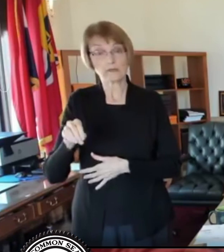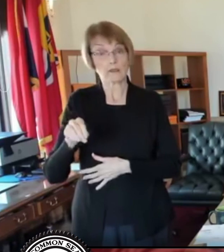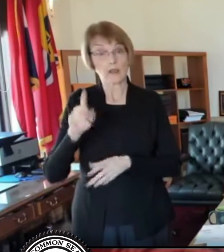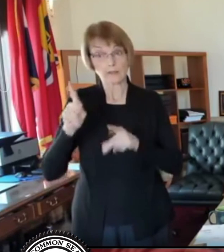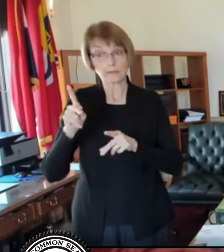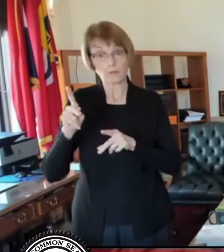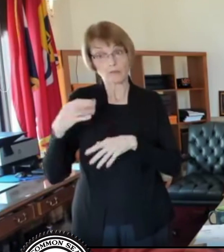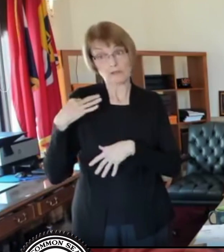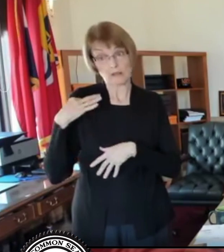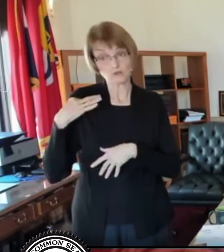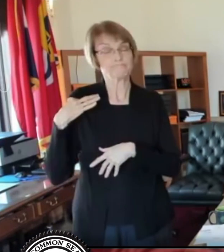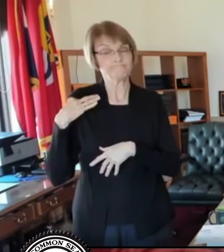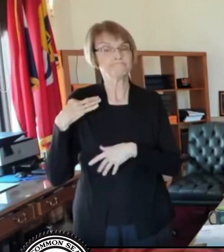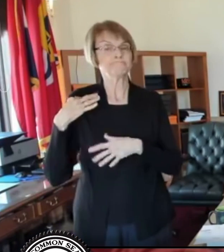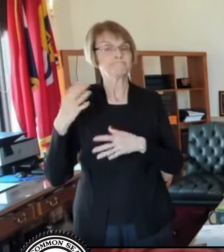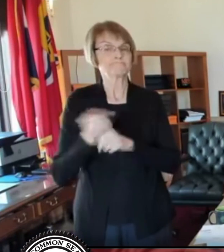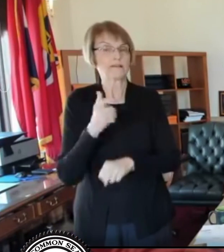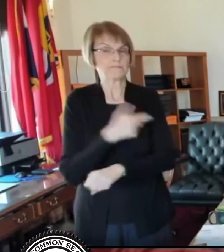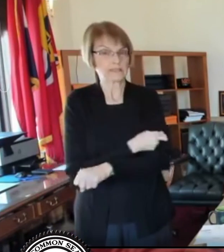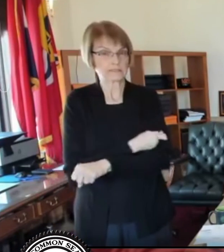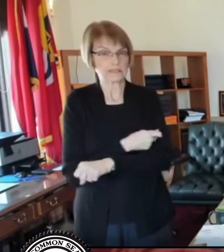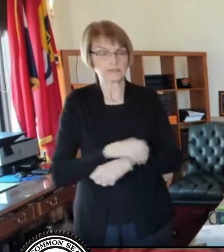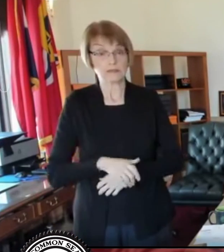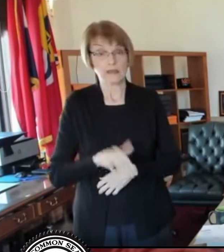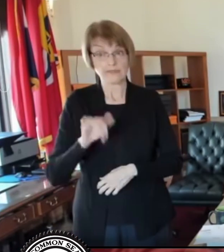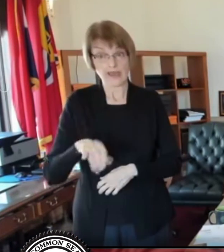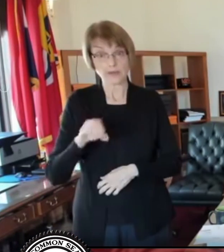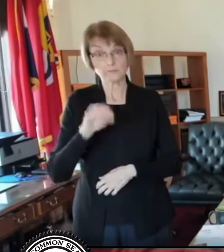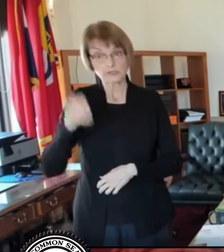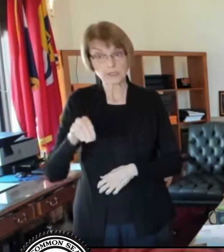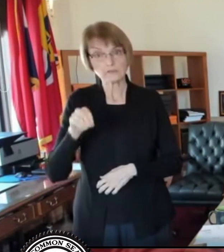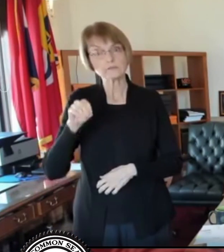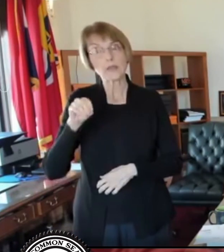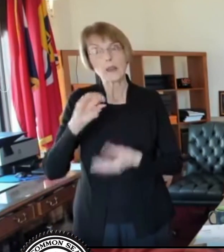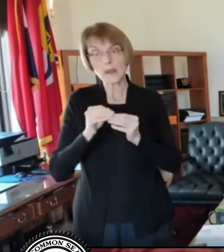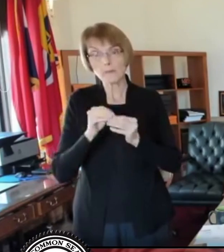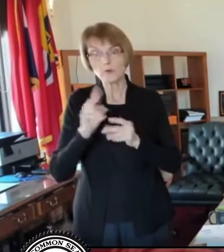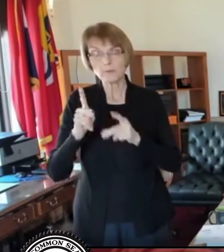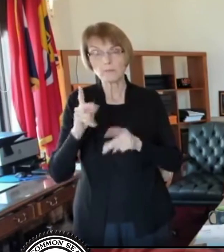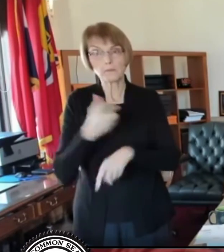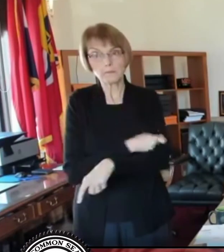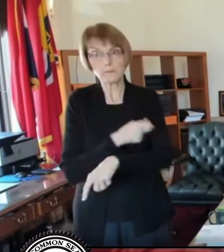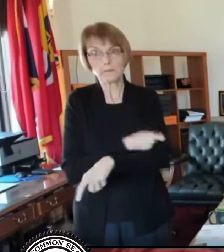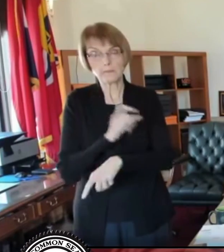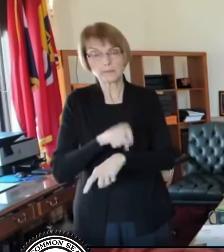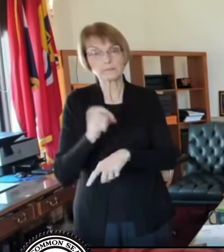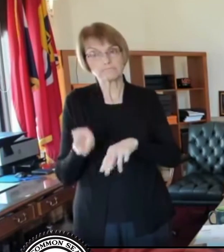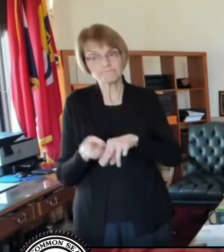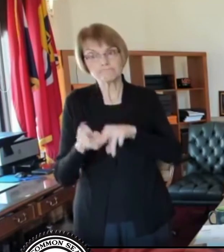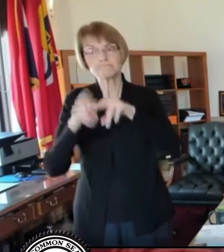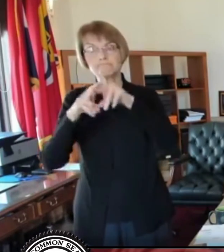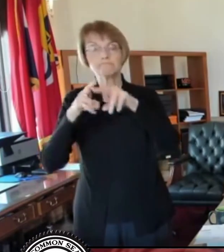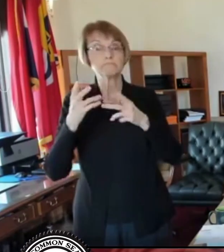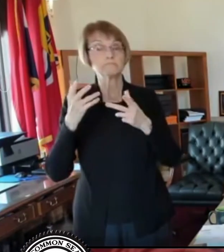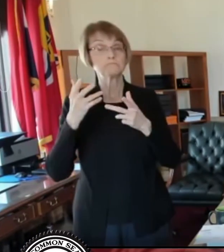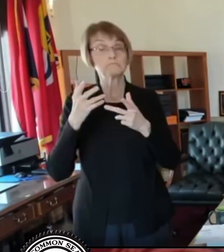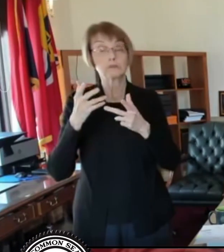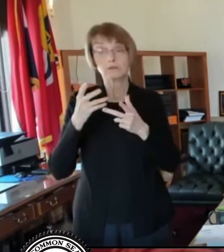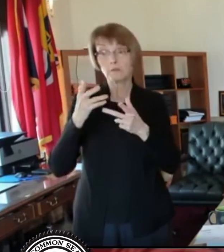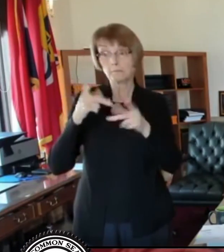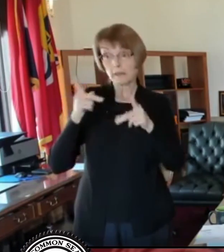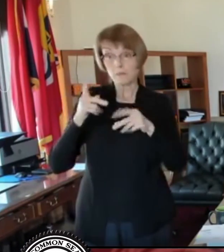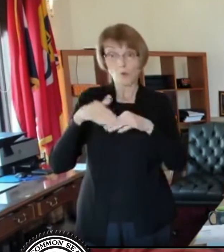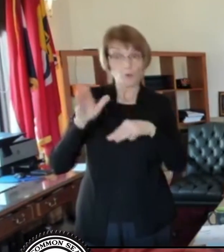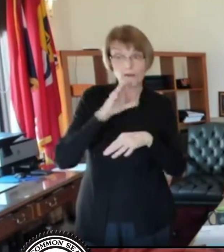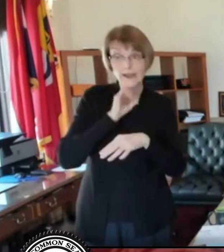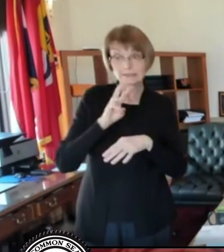We have to continue to build that percentage. We want to make sure that anybody over 65 who's willing to get the vaccine,